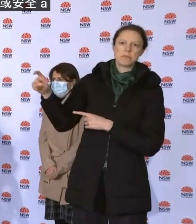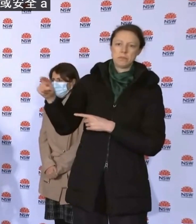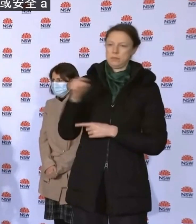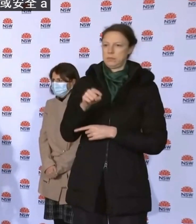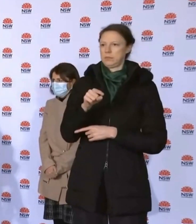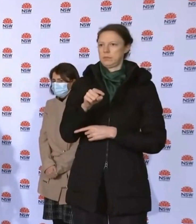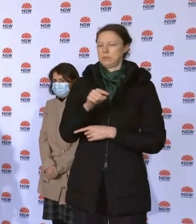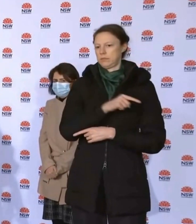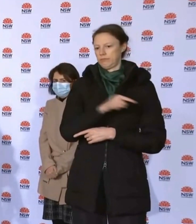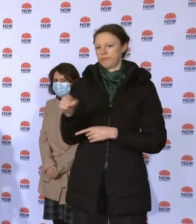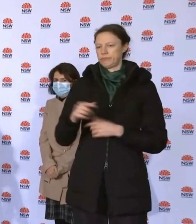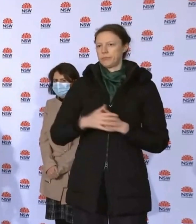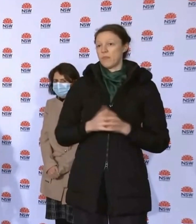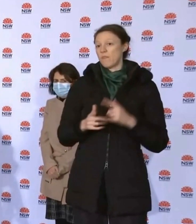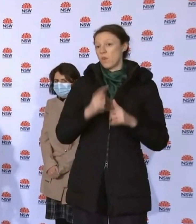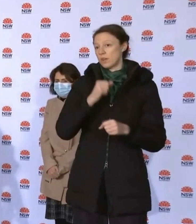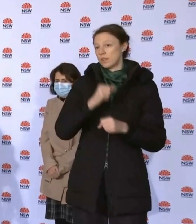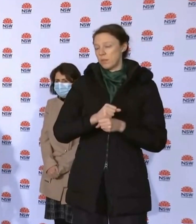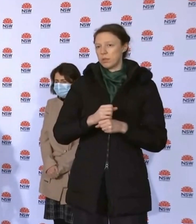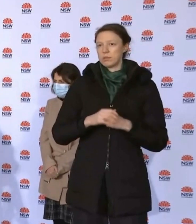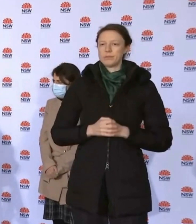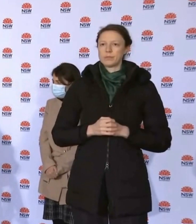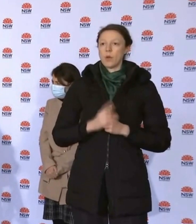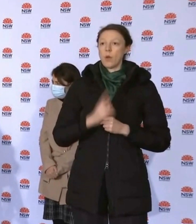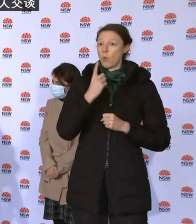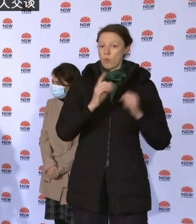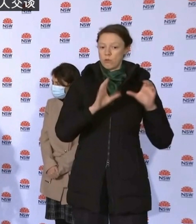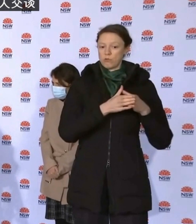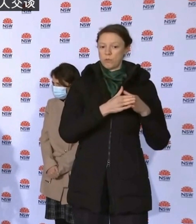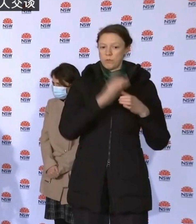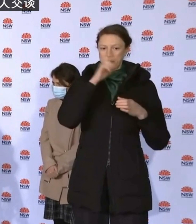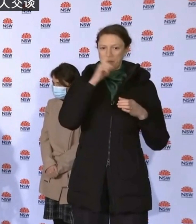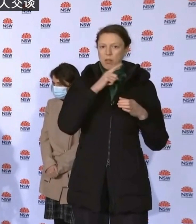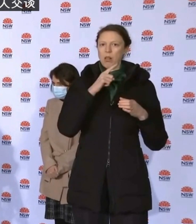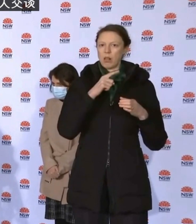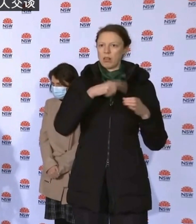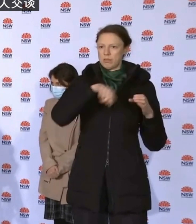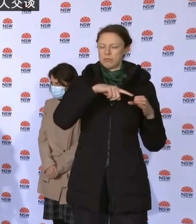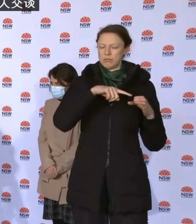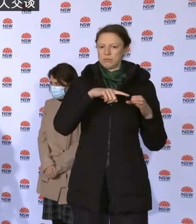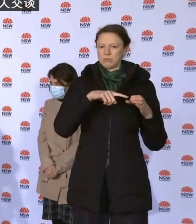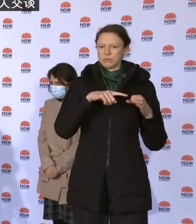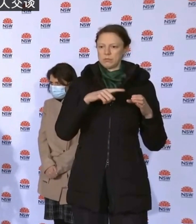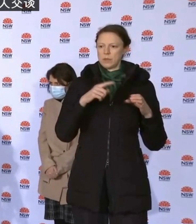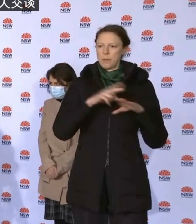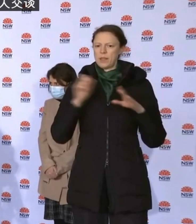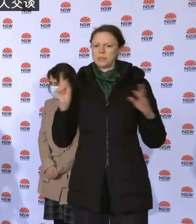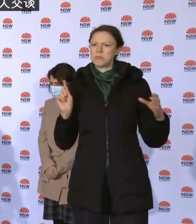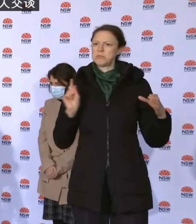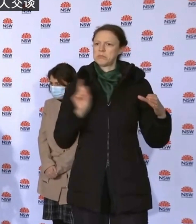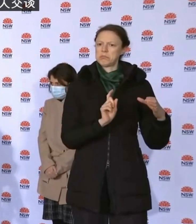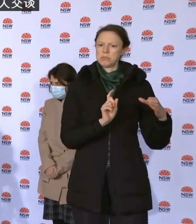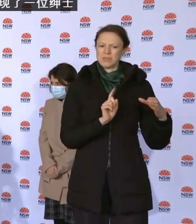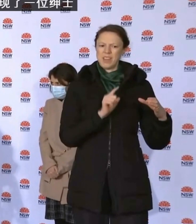public space. A couple of examples are a group of people who were spoken to at George Street in an